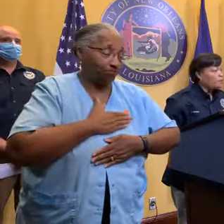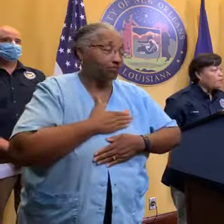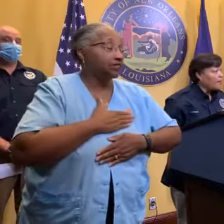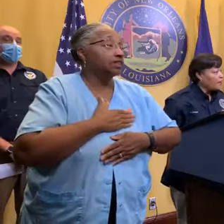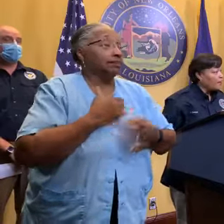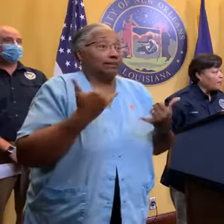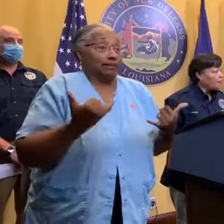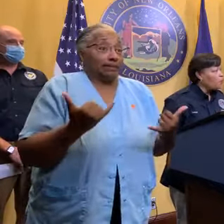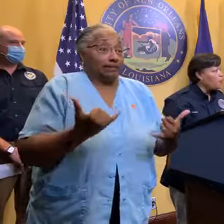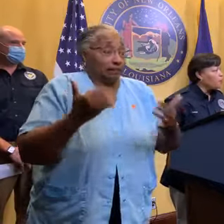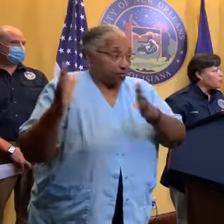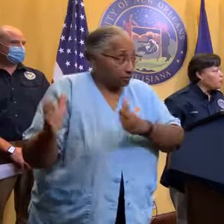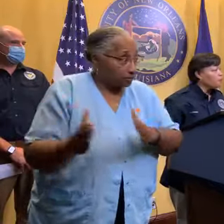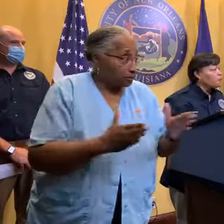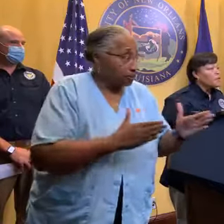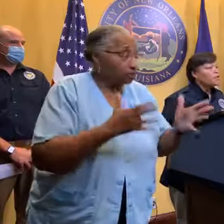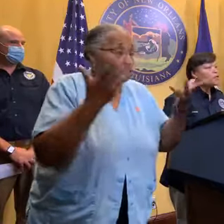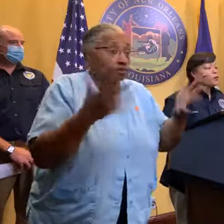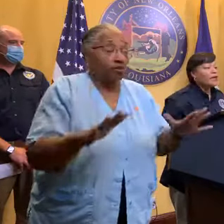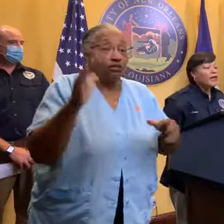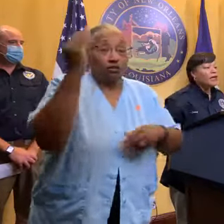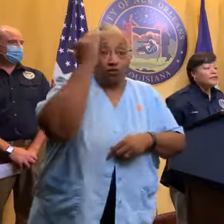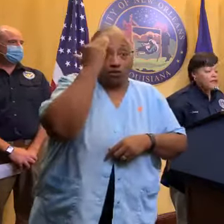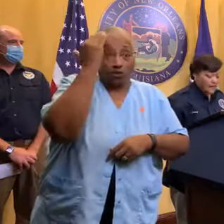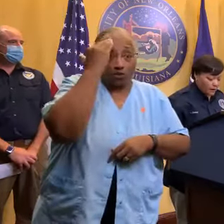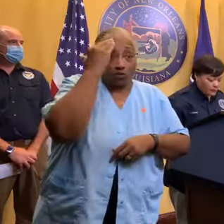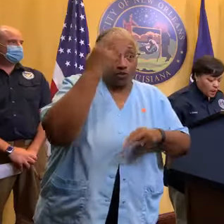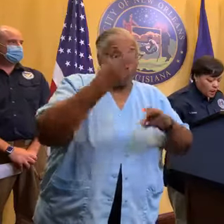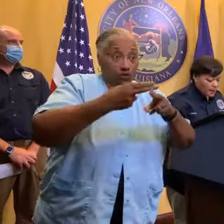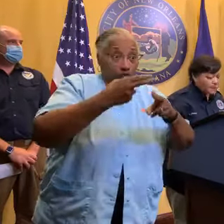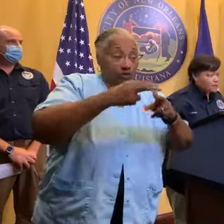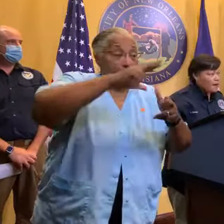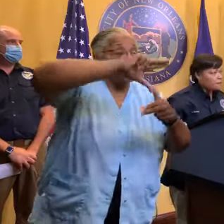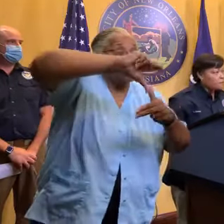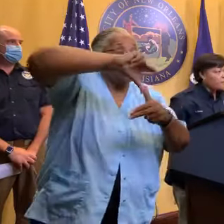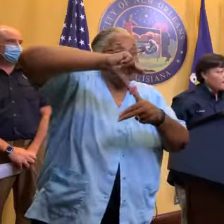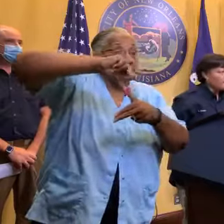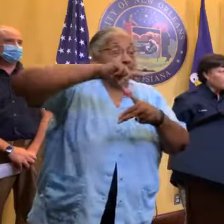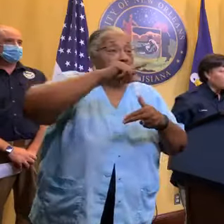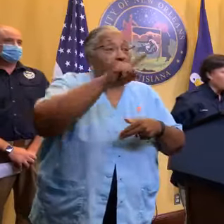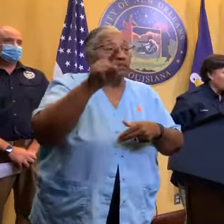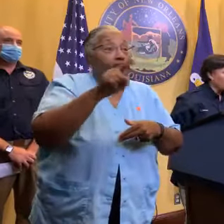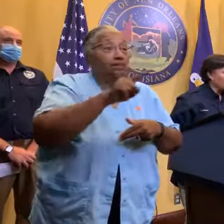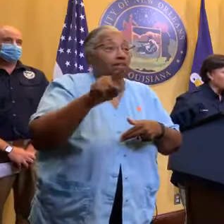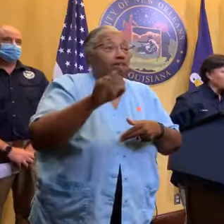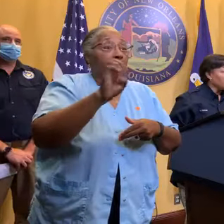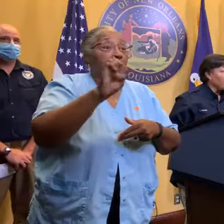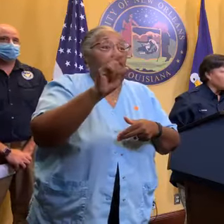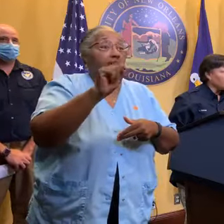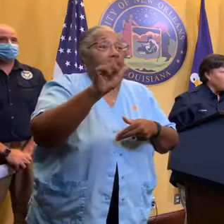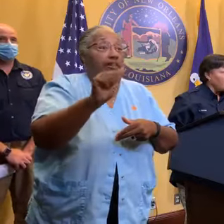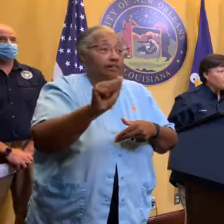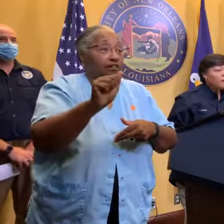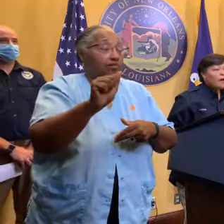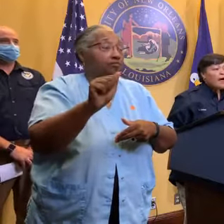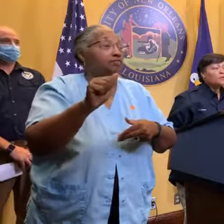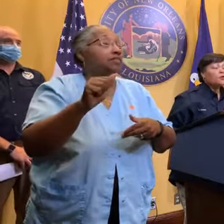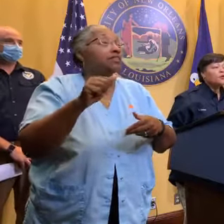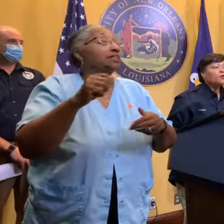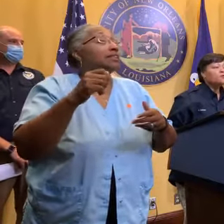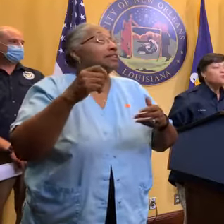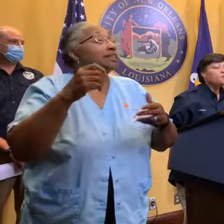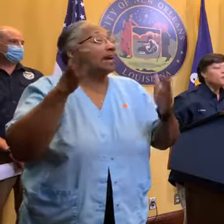are preparing for what we know is Hurricane Zeta, expected to make landfall, seeing signs of that